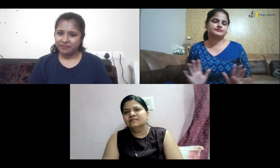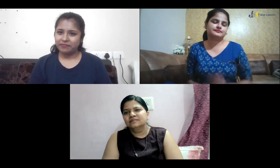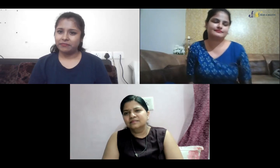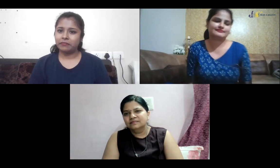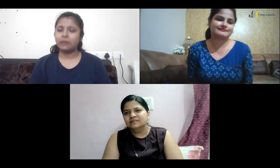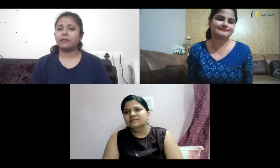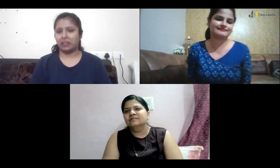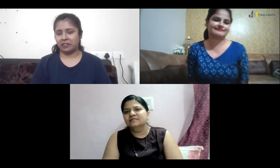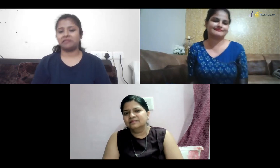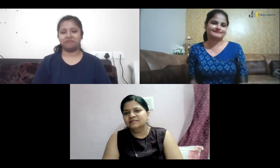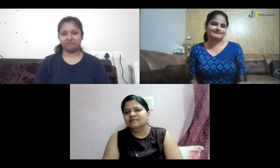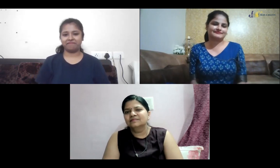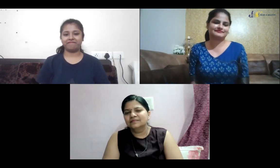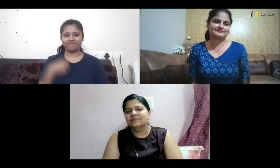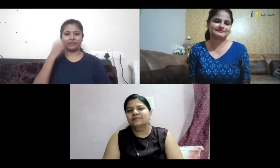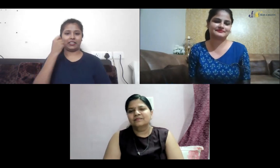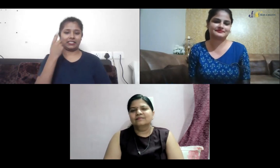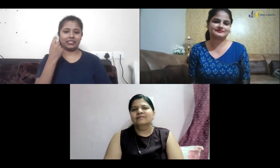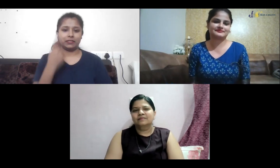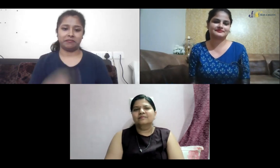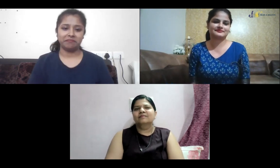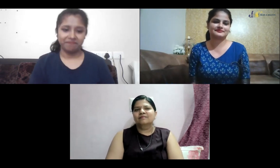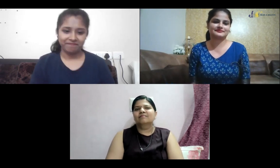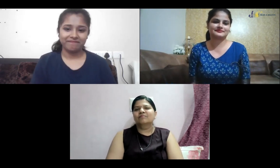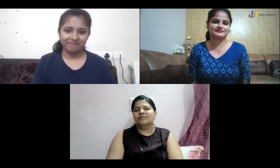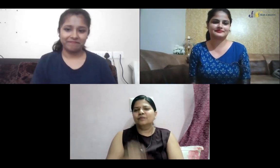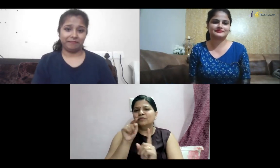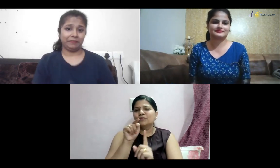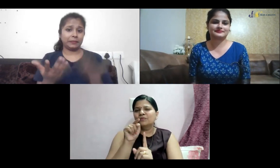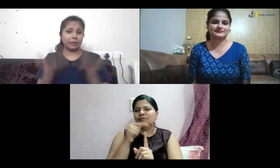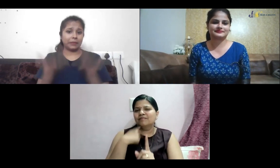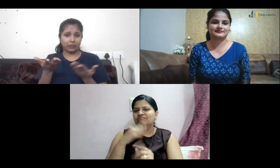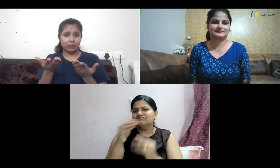a leave? So I think I feel these things. I understand.